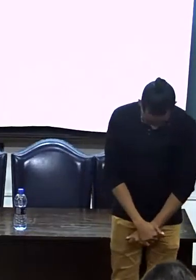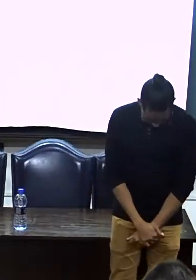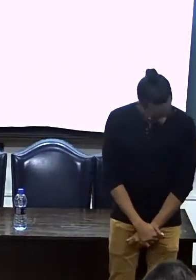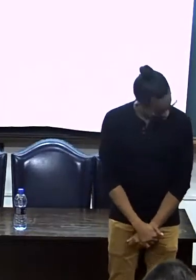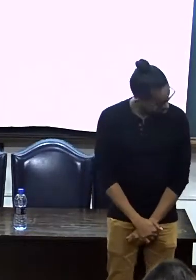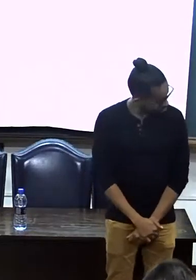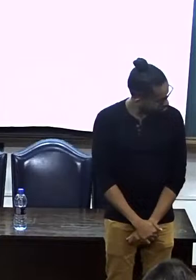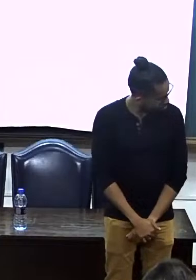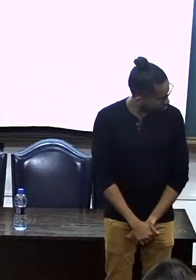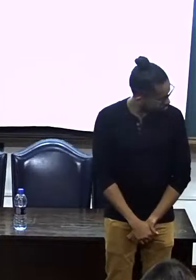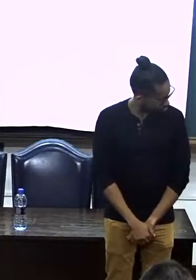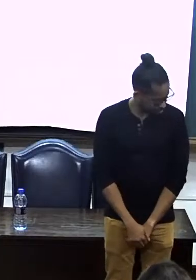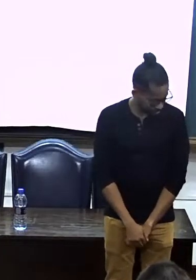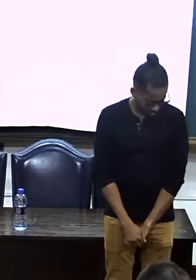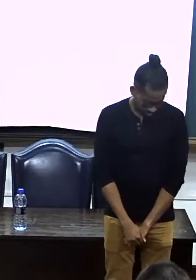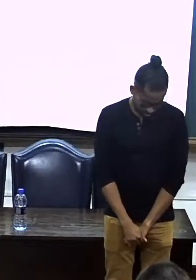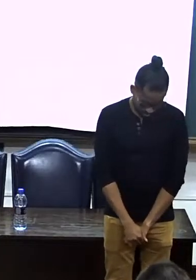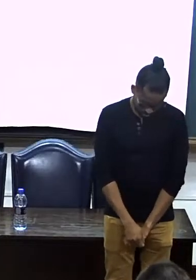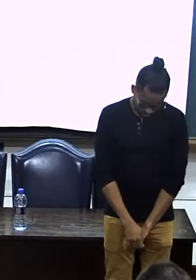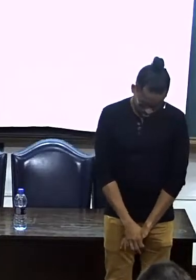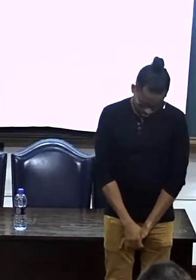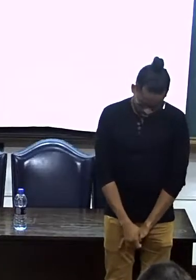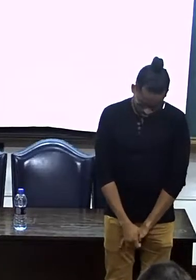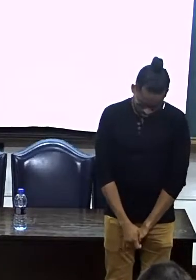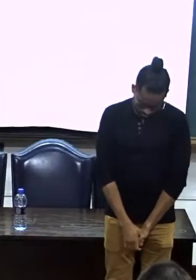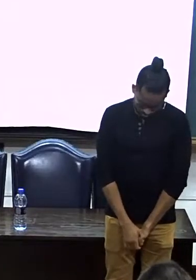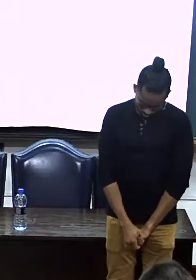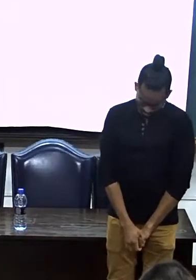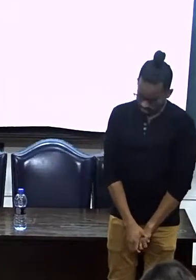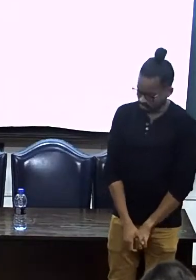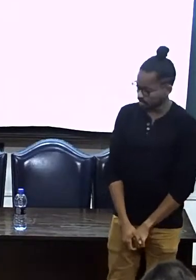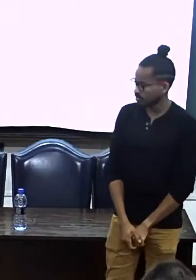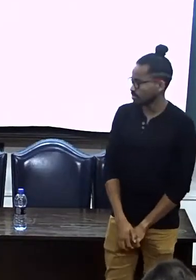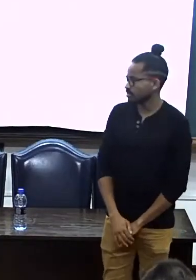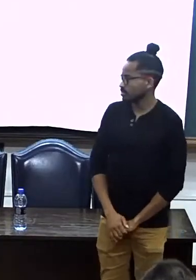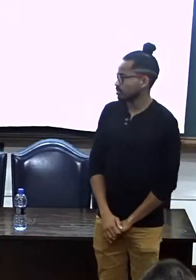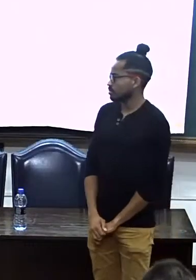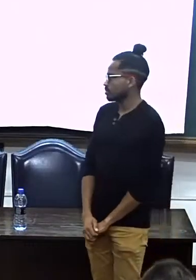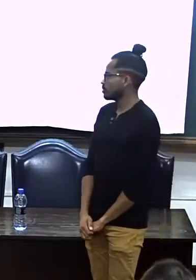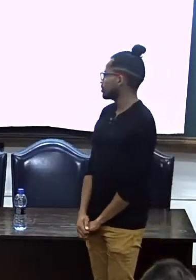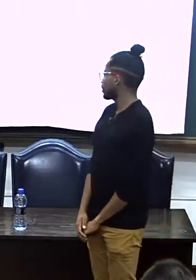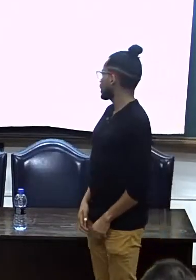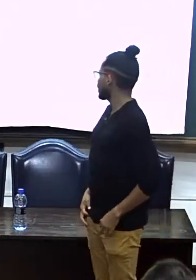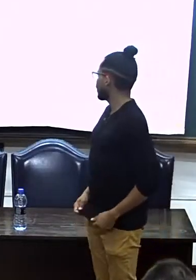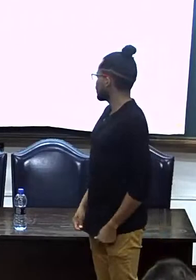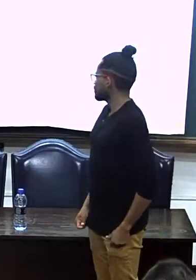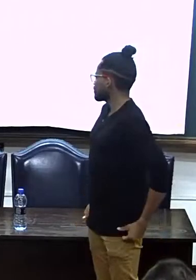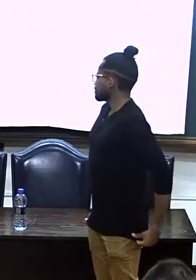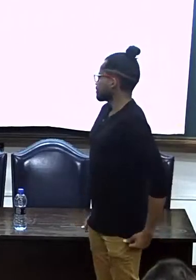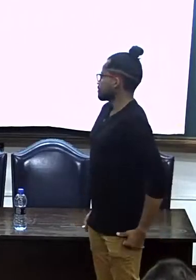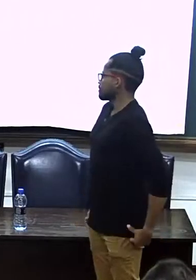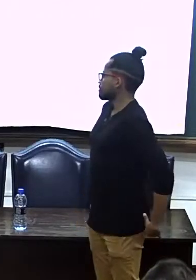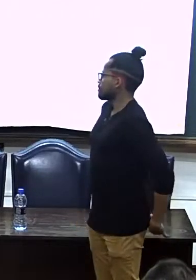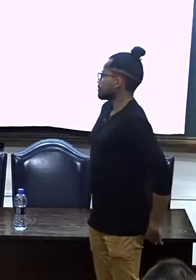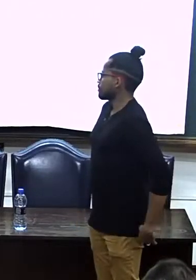padrões fonológicos de fraseamento com fronteiras frasais